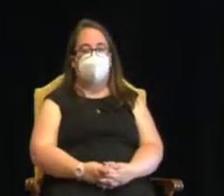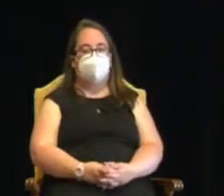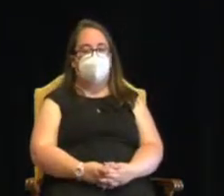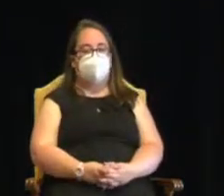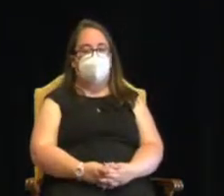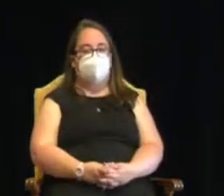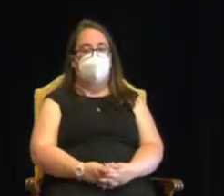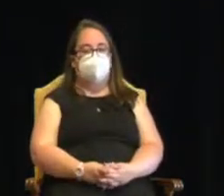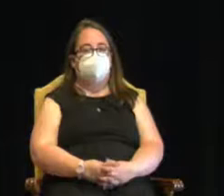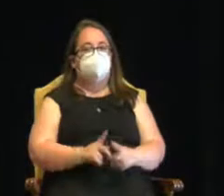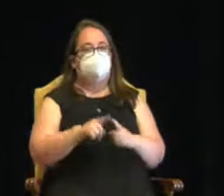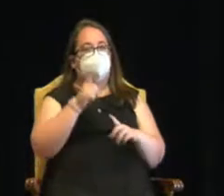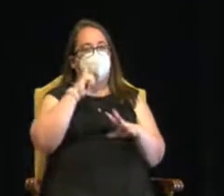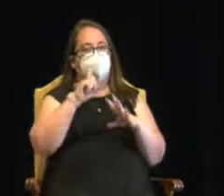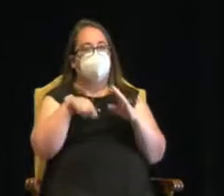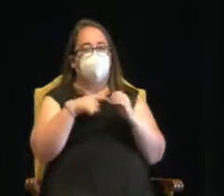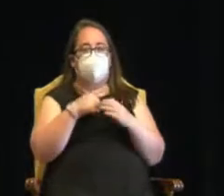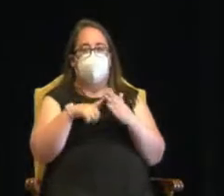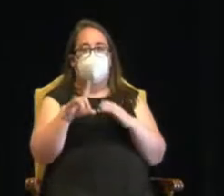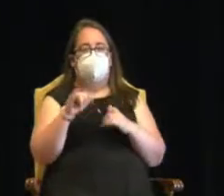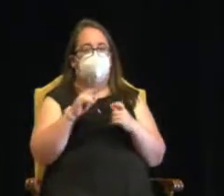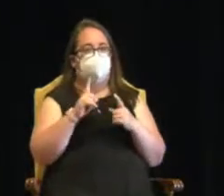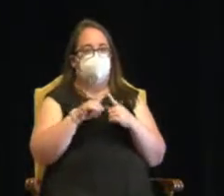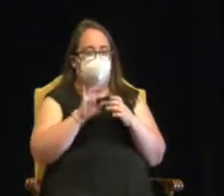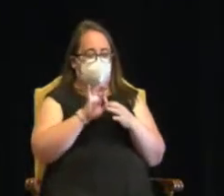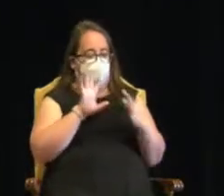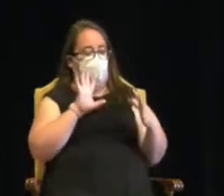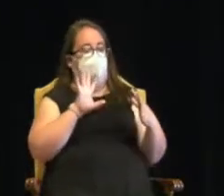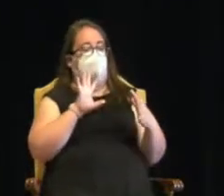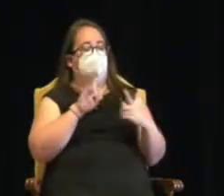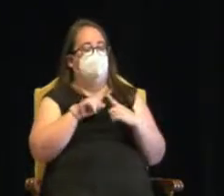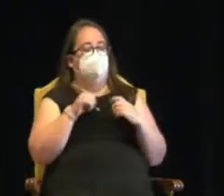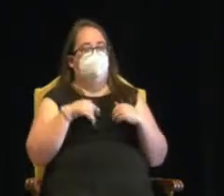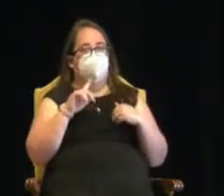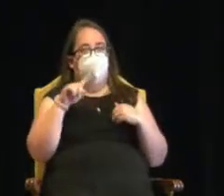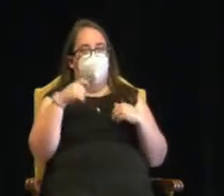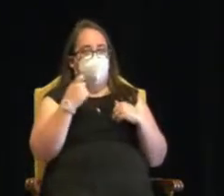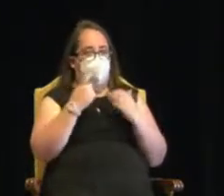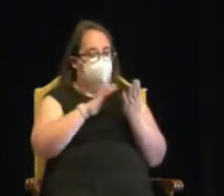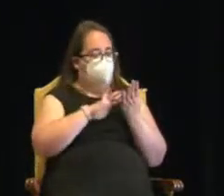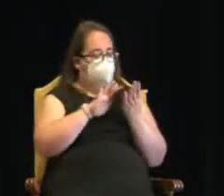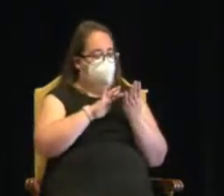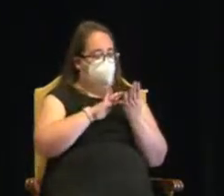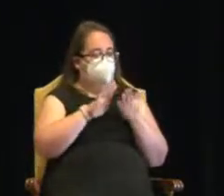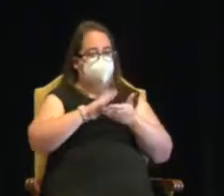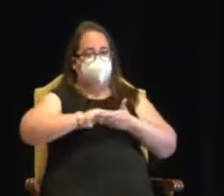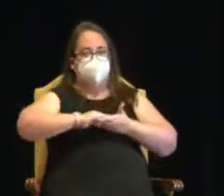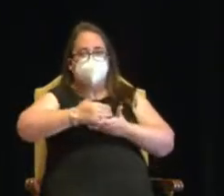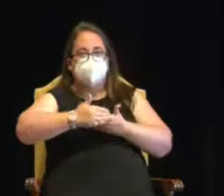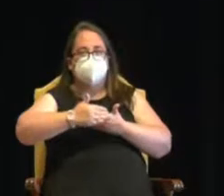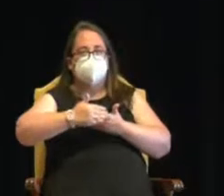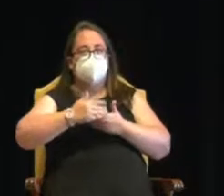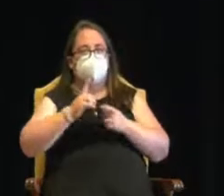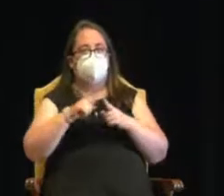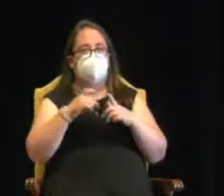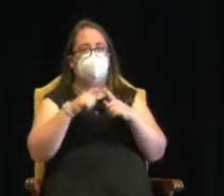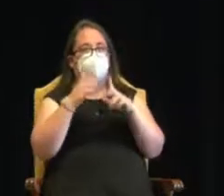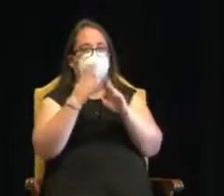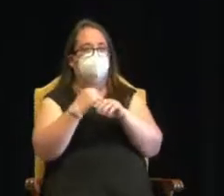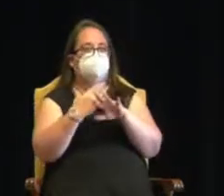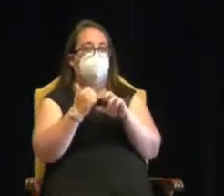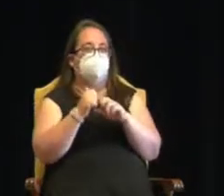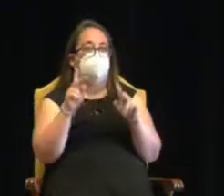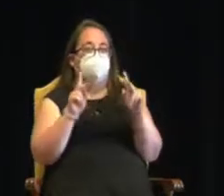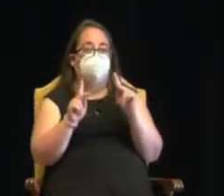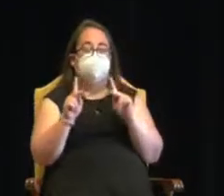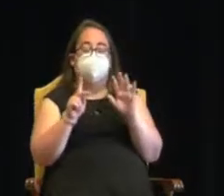to think about what it's like to be cut off and to have only our devices to allow us to talk to people, it was